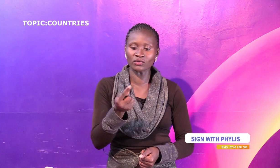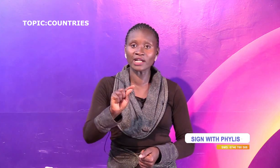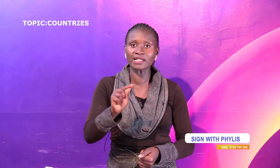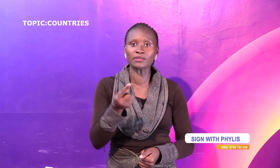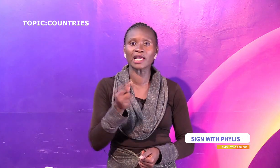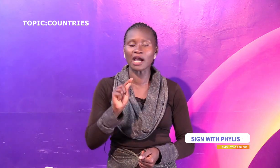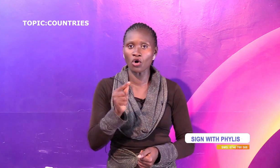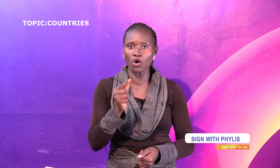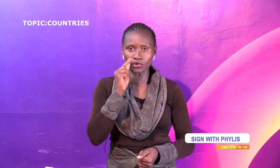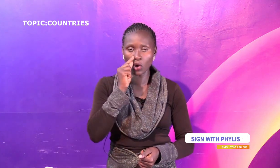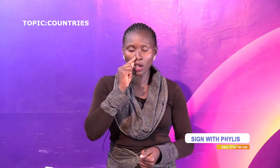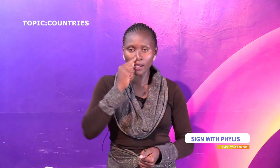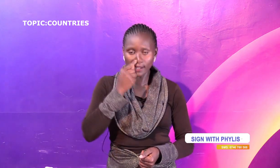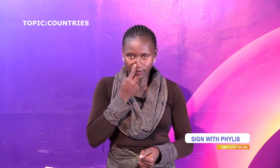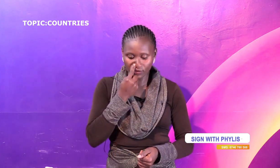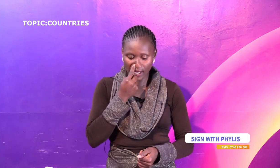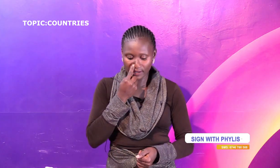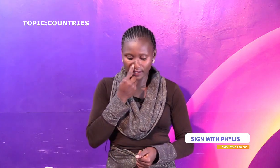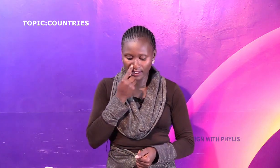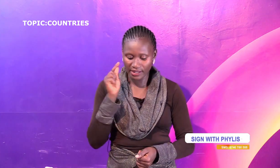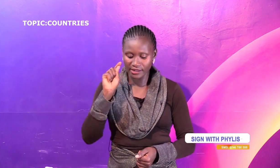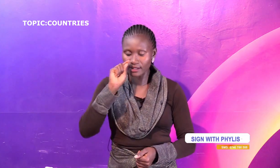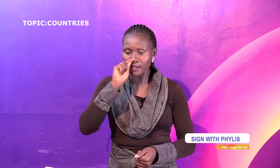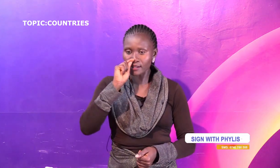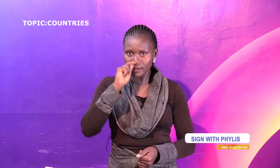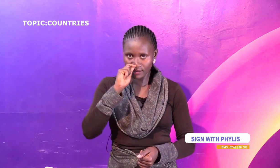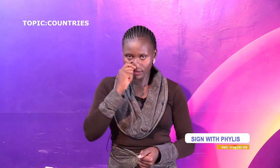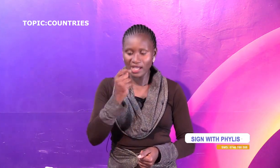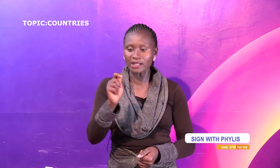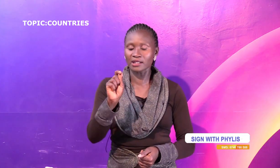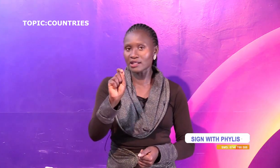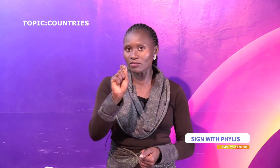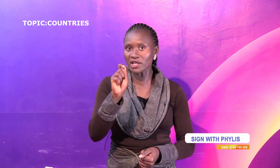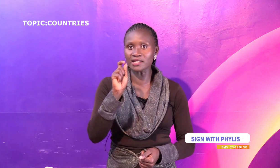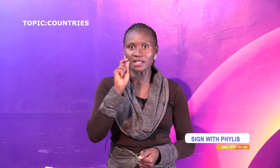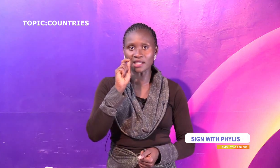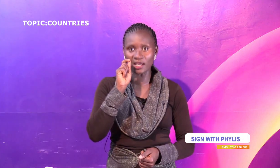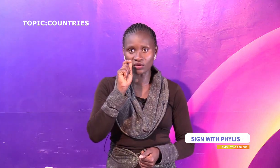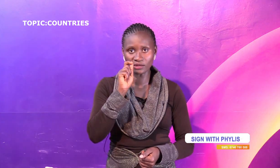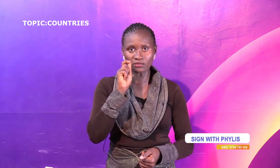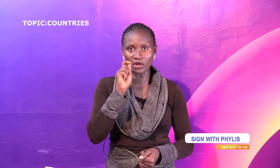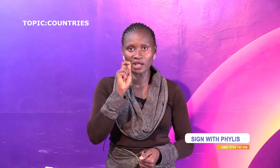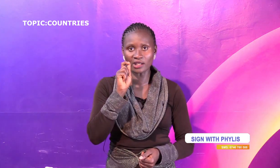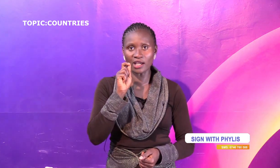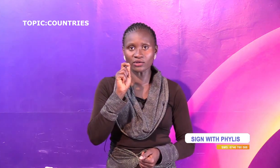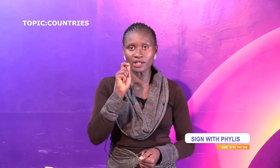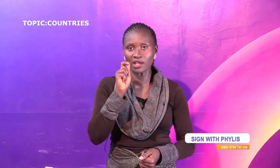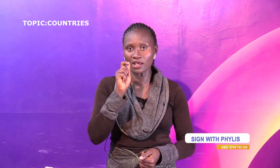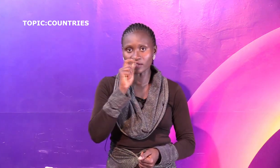something like a hole. So Sudan, like this. Sudan, the pins that they are using, making onto their